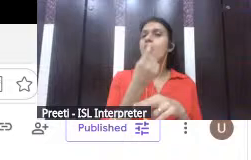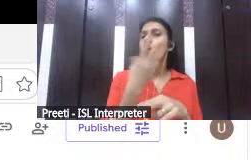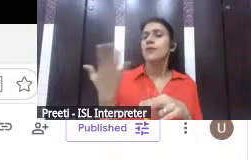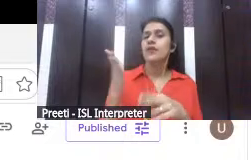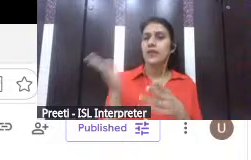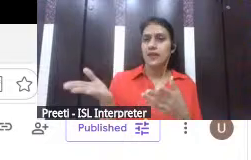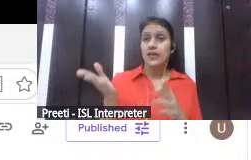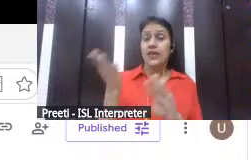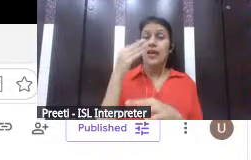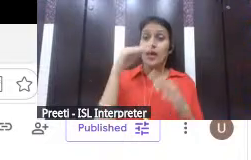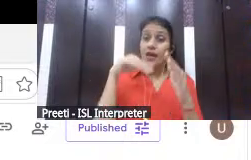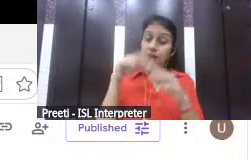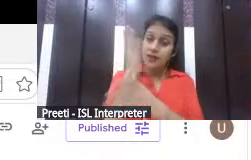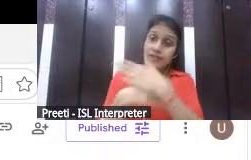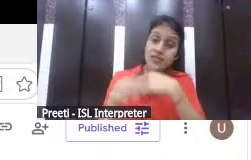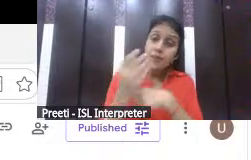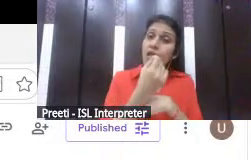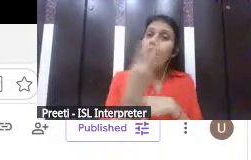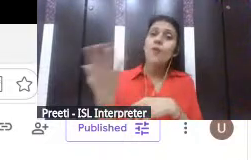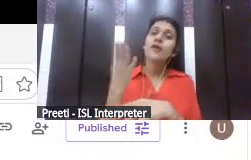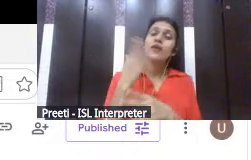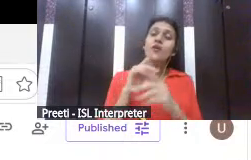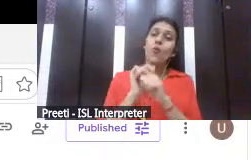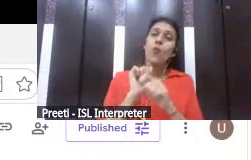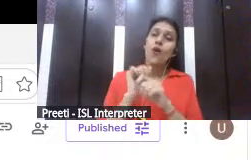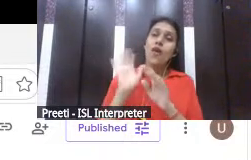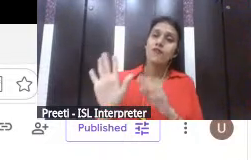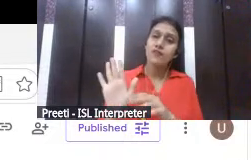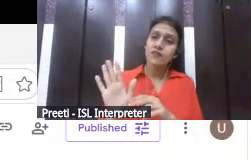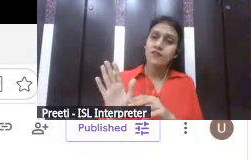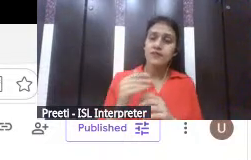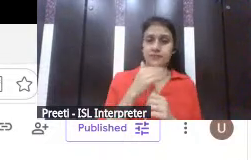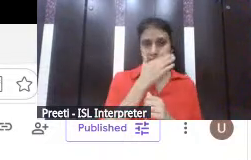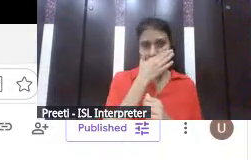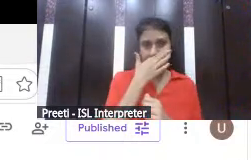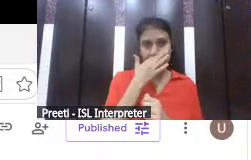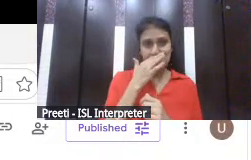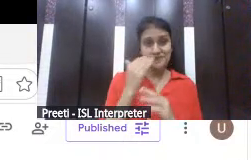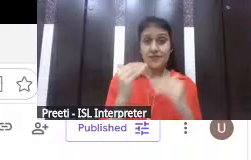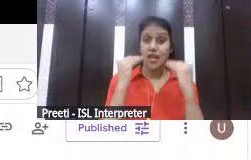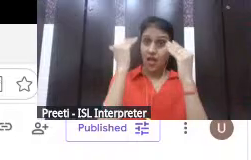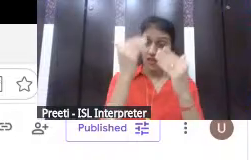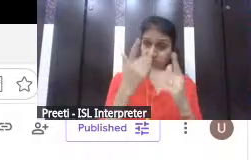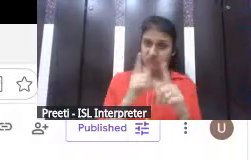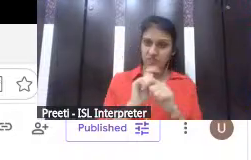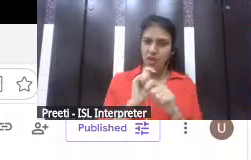with disabilities are working in each organization, and at what levels.